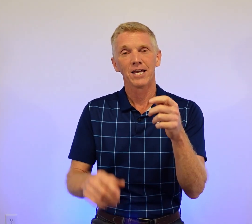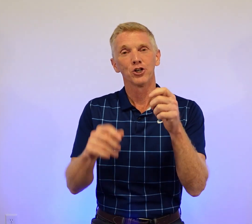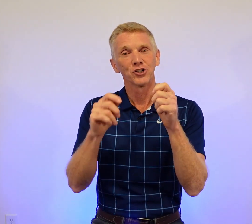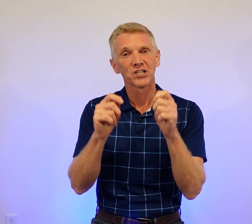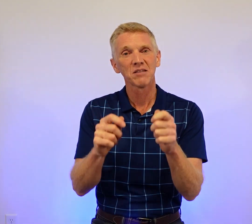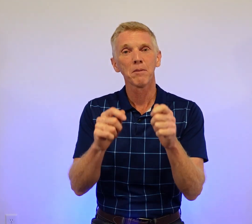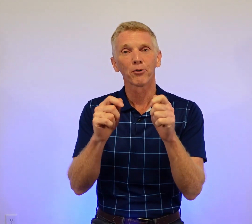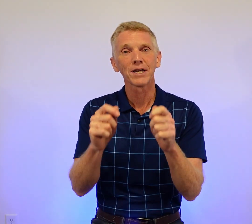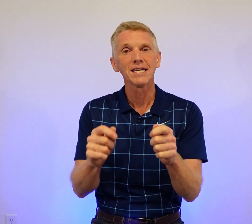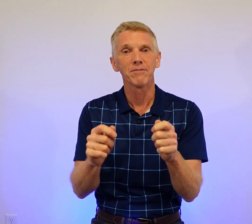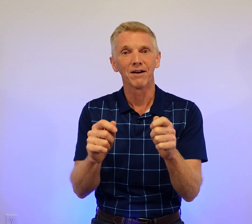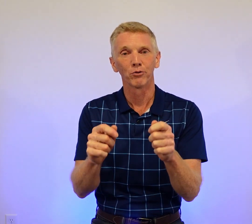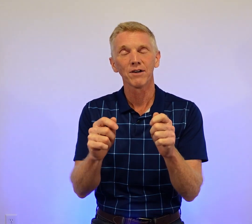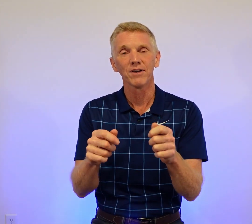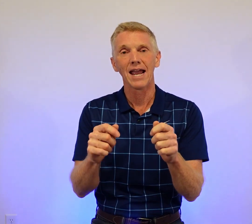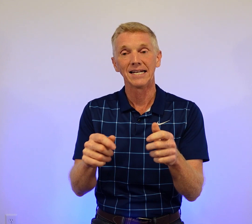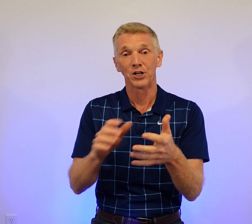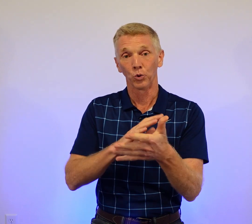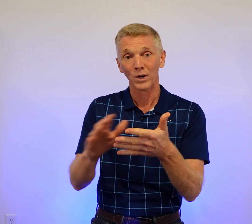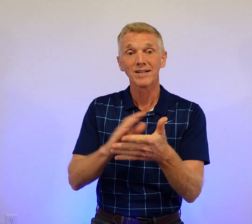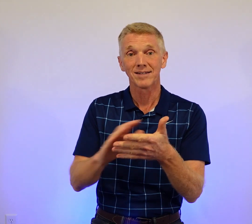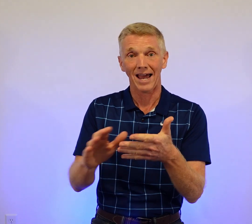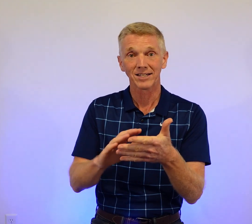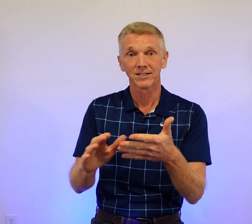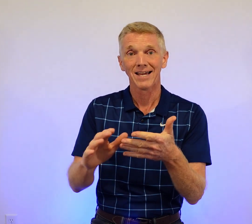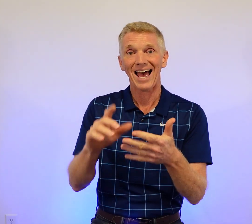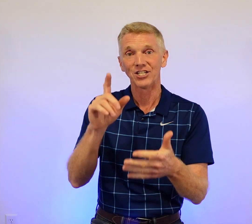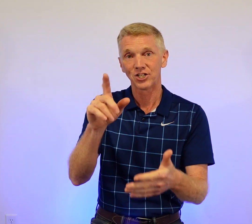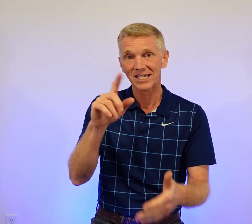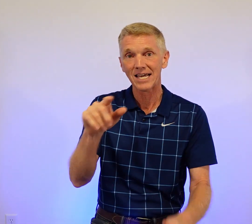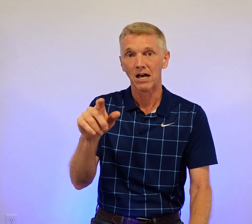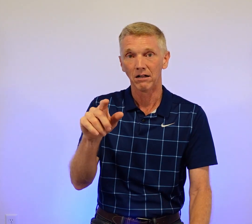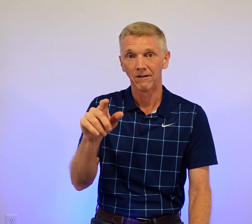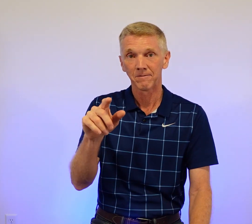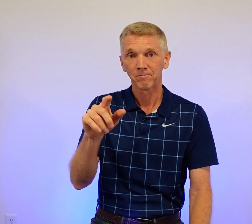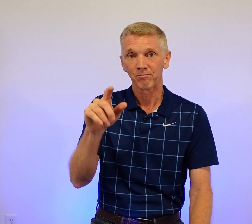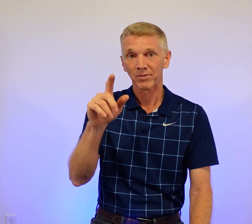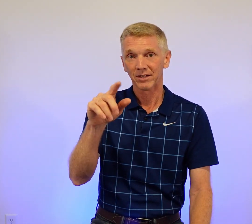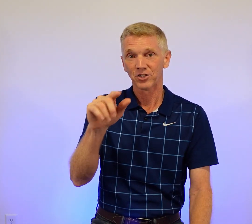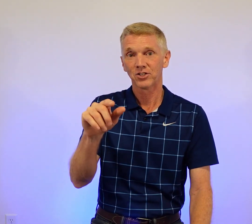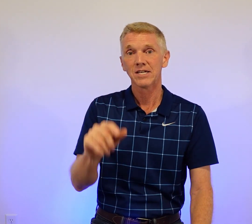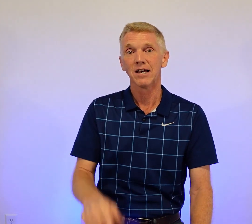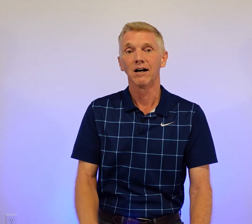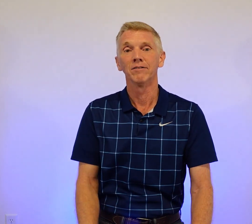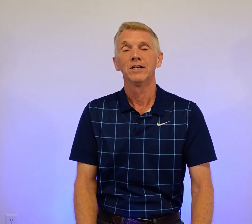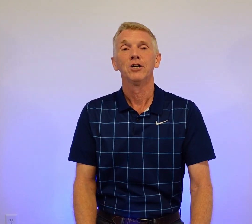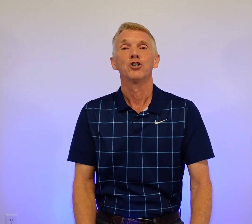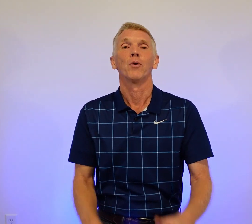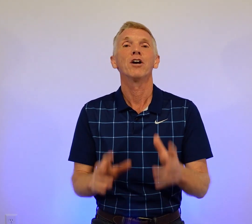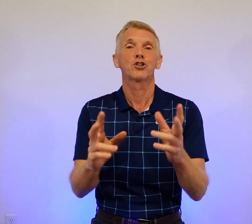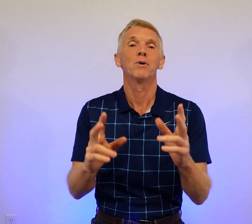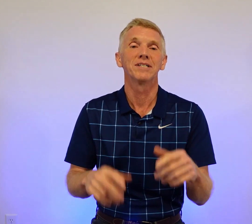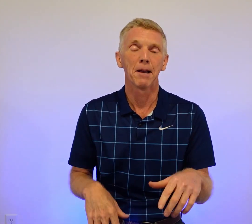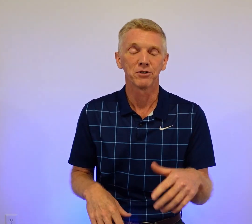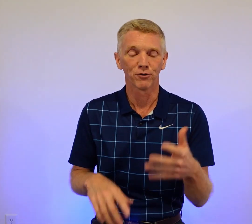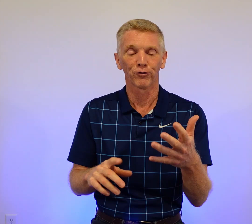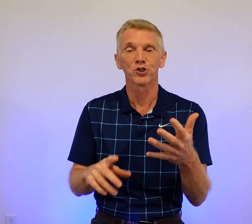you'll see them abbreviated in a written text as CL. CL. So here's two examples. The first